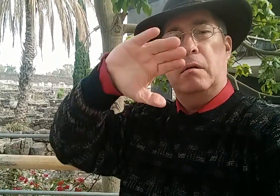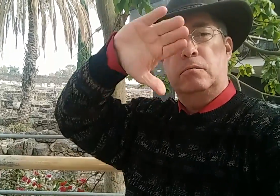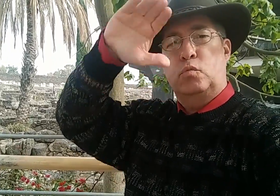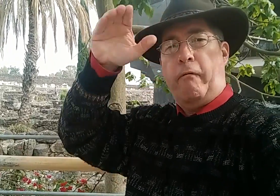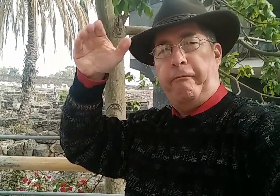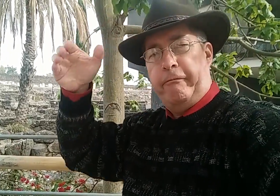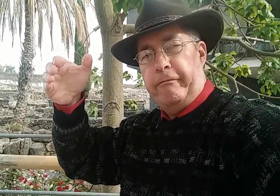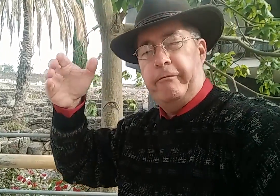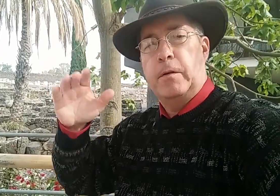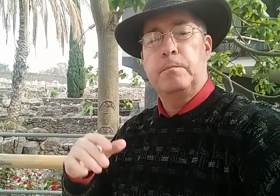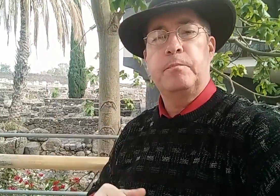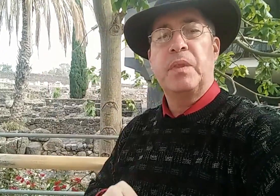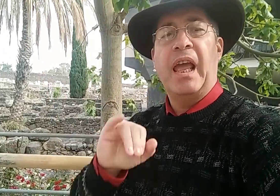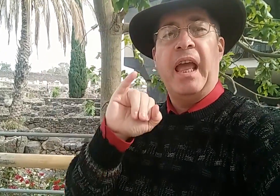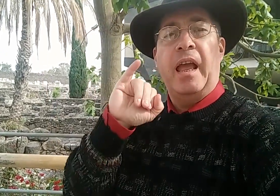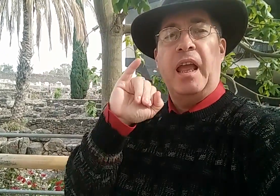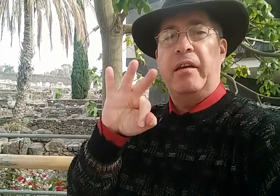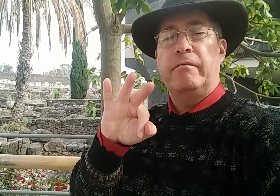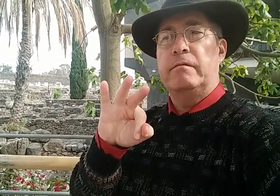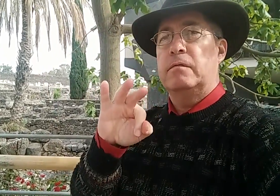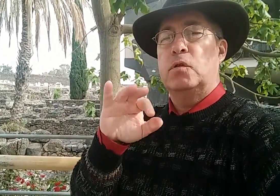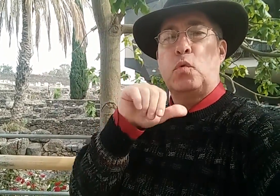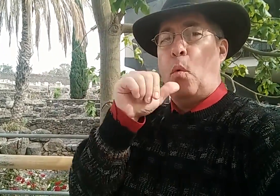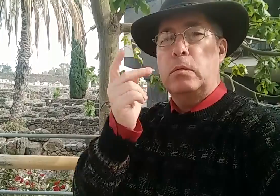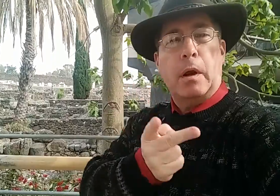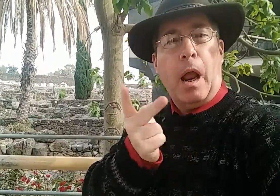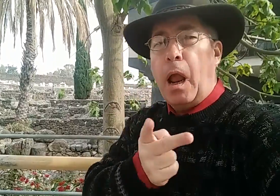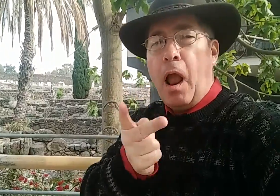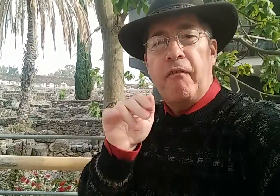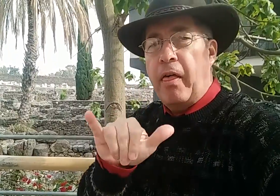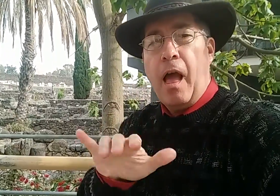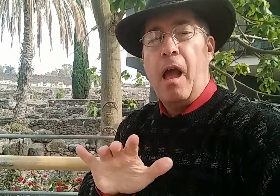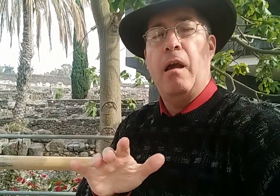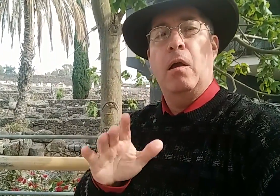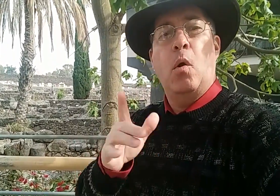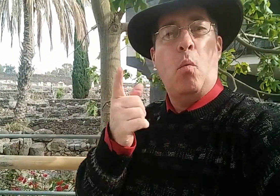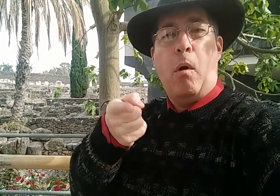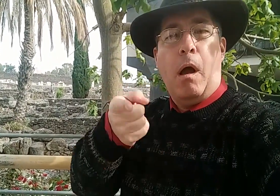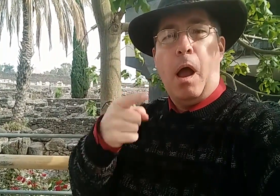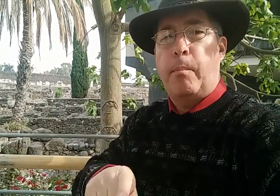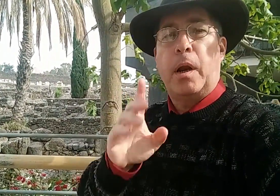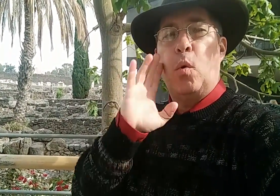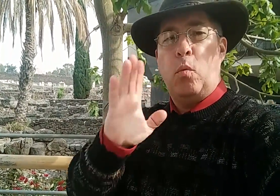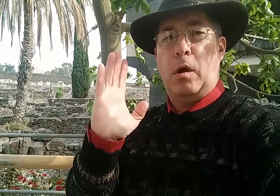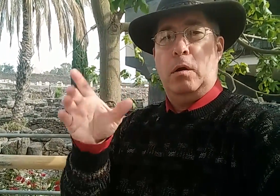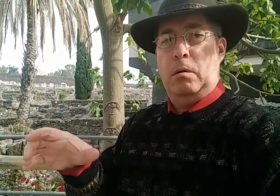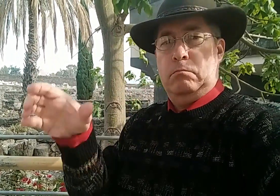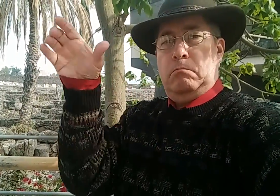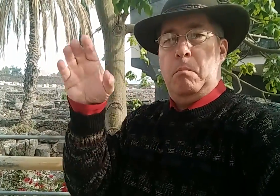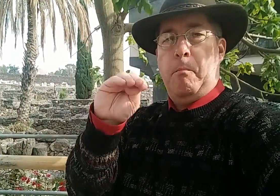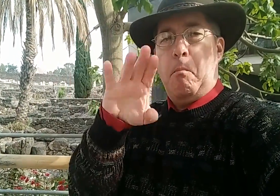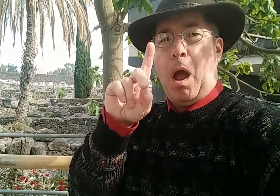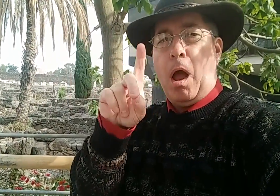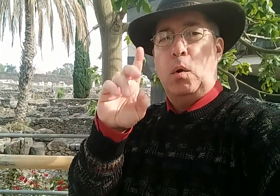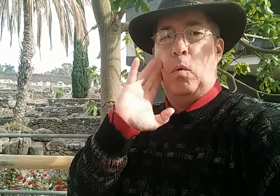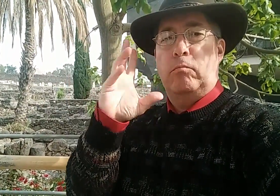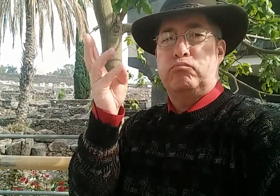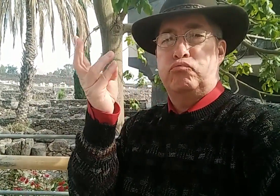And then there'd be a roof on the top of that. And then if you don't take care of the brick and all of that, then it's